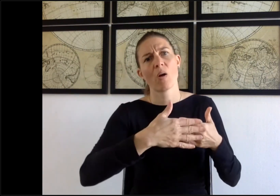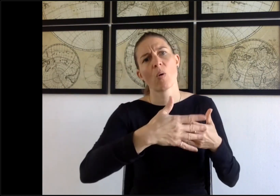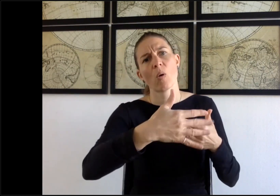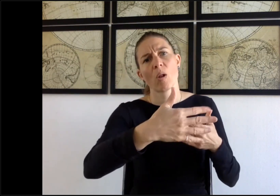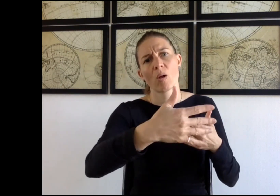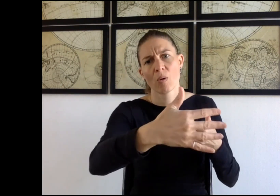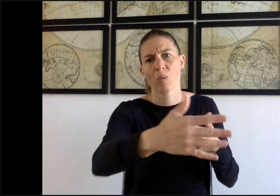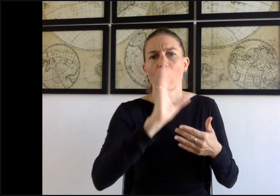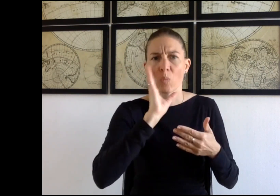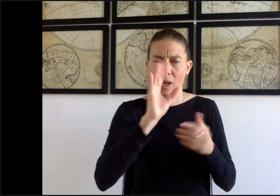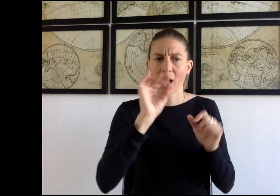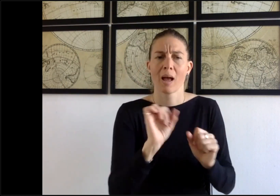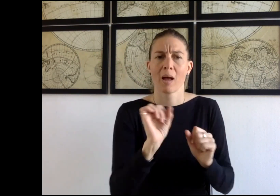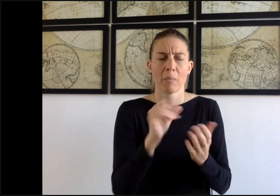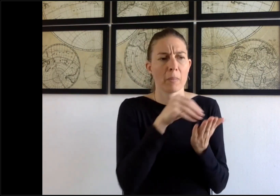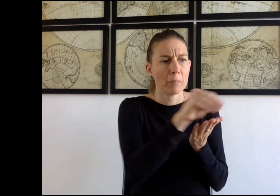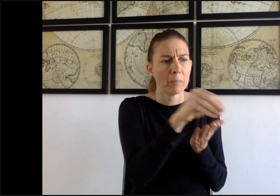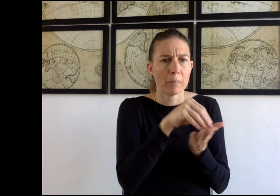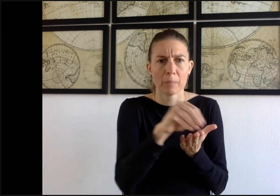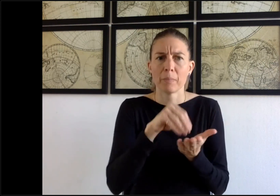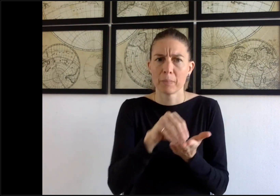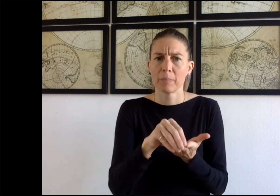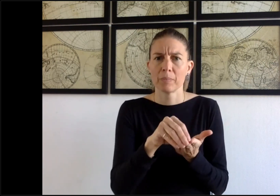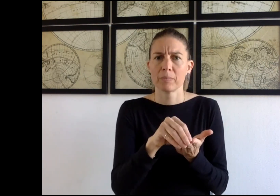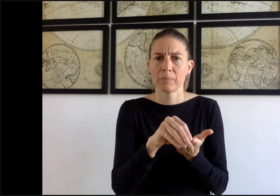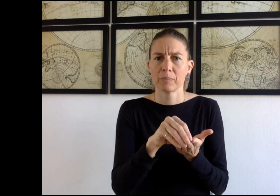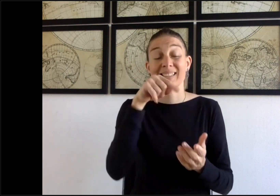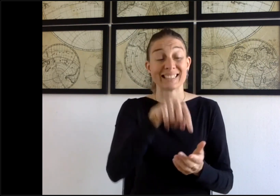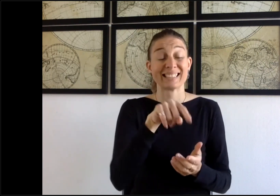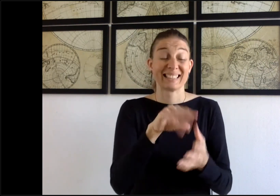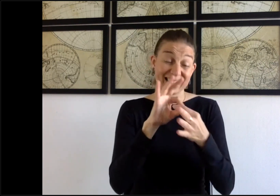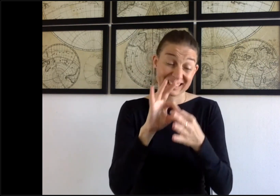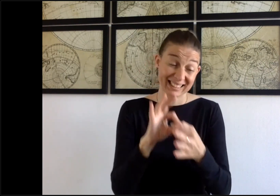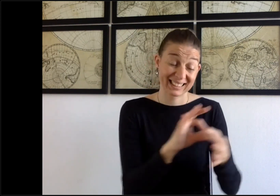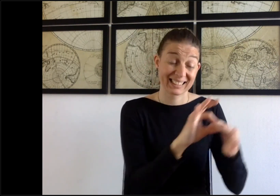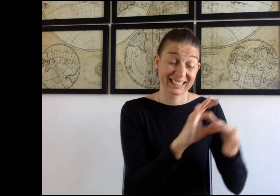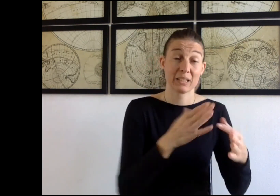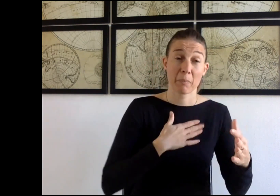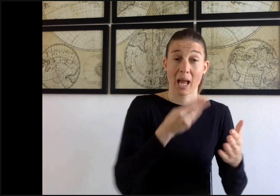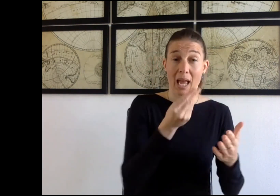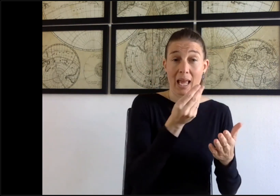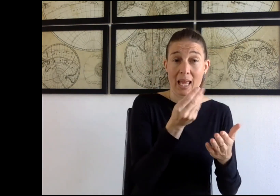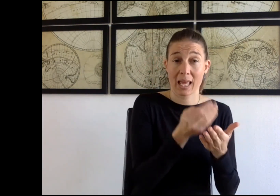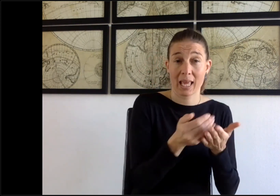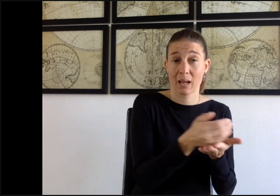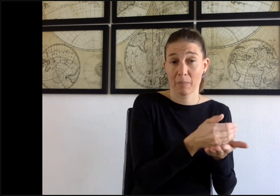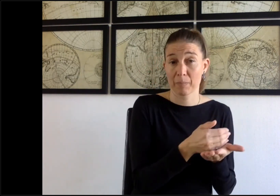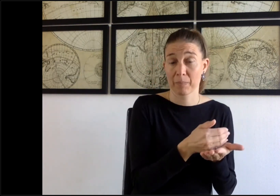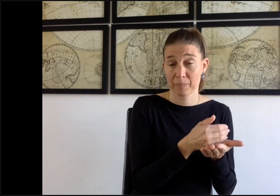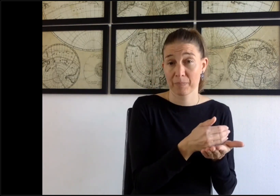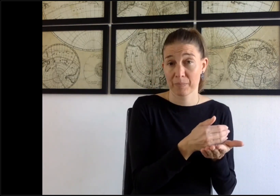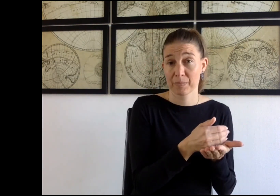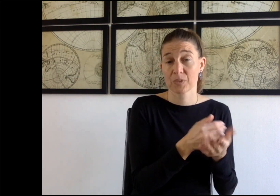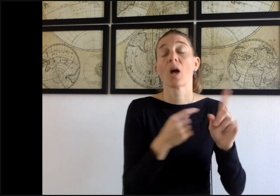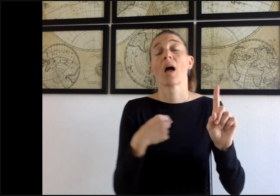case? Because this is linked again to income. And I would like to say